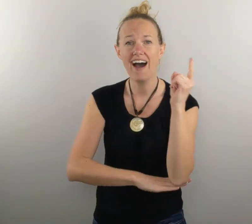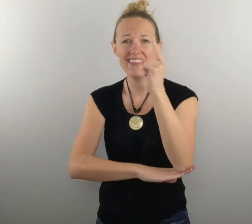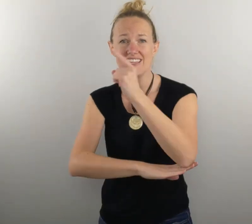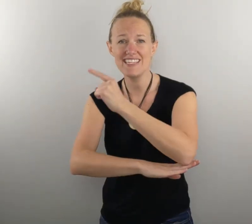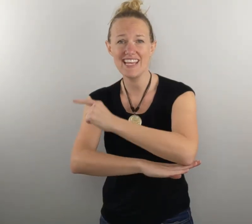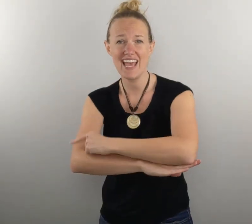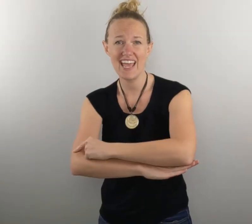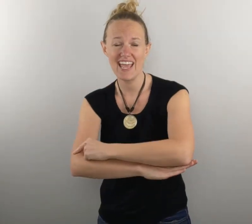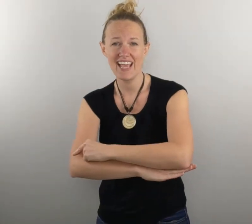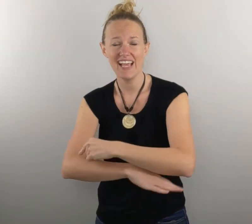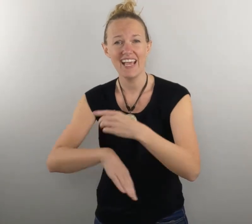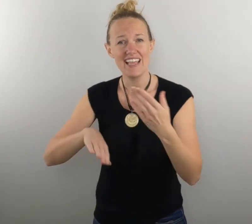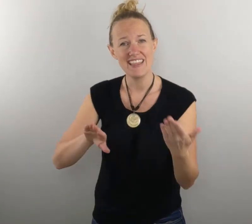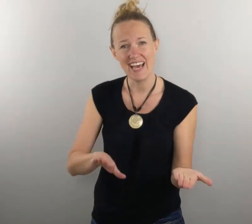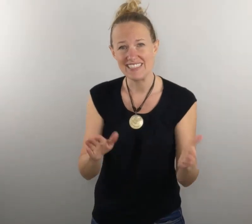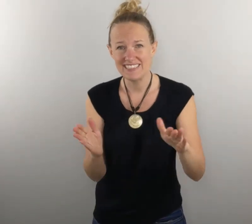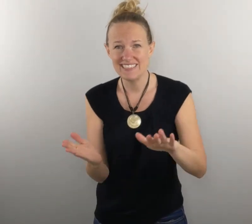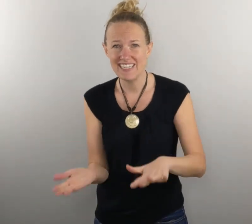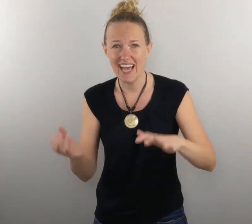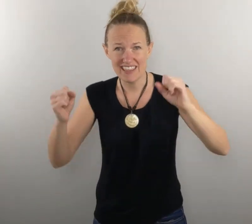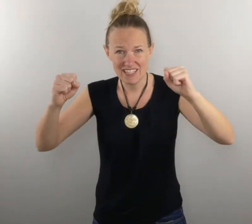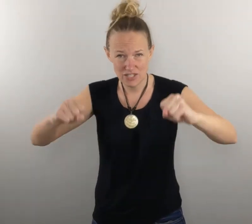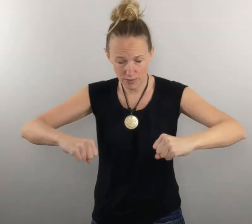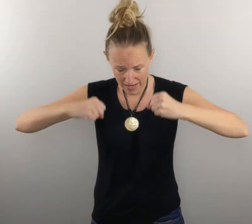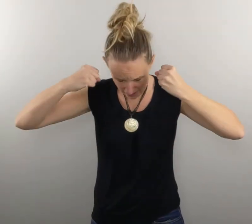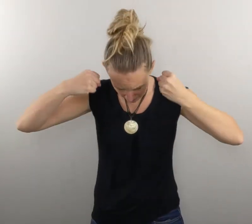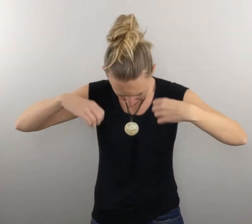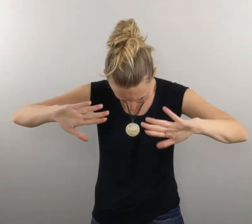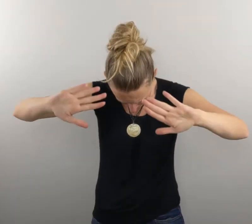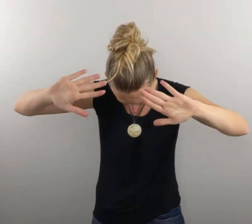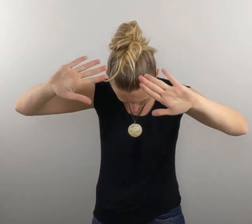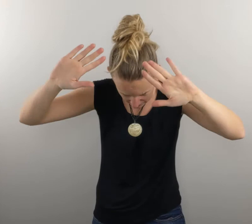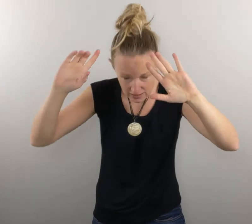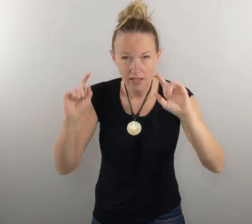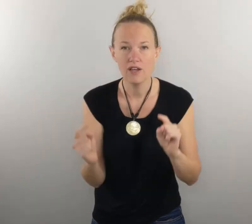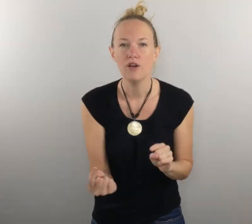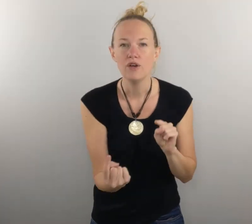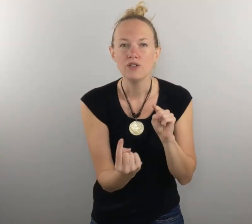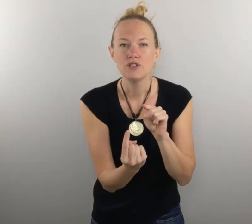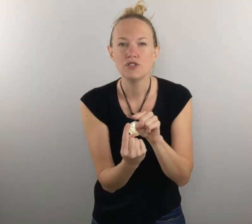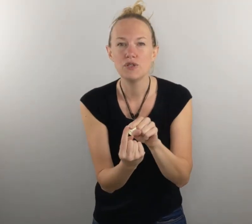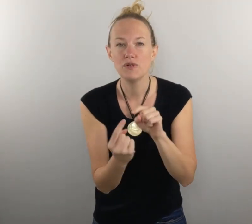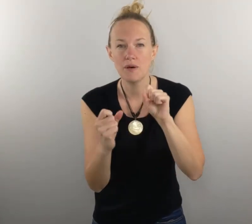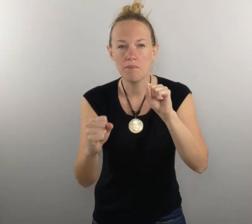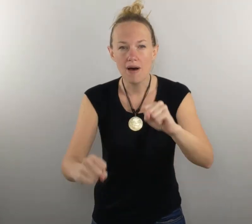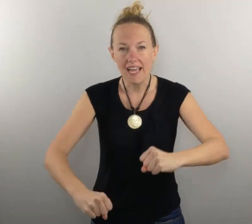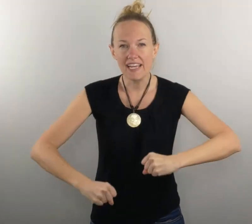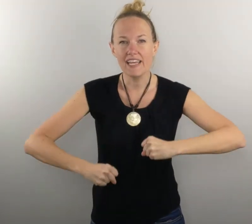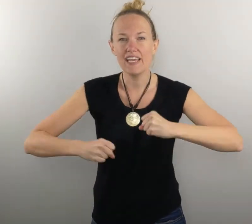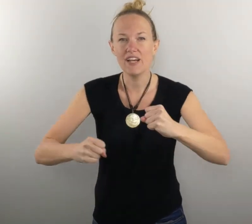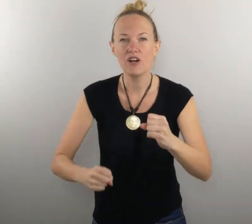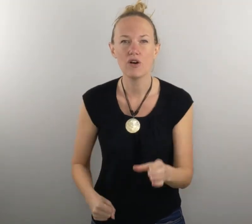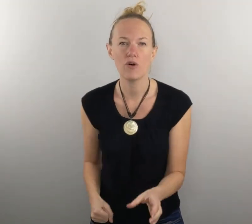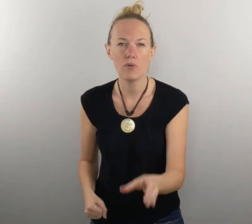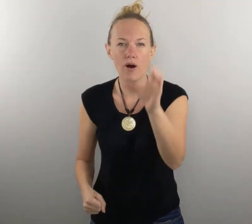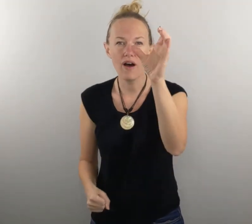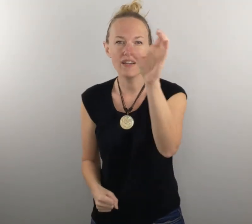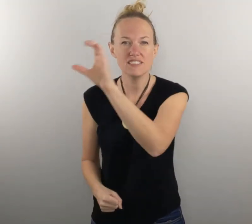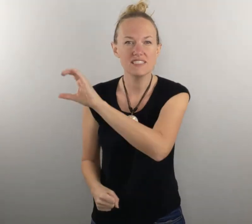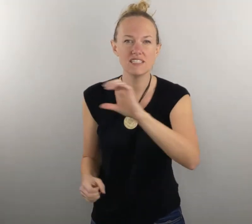the day that death surrendered to the mighty cross